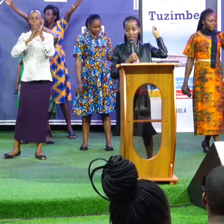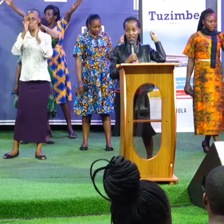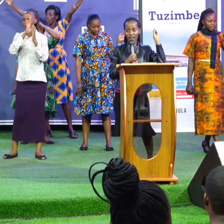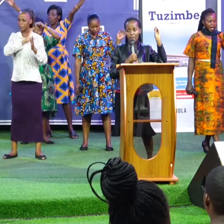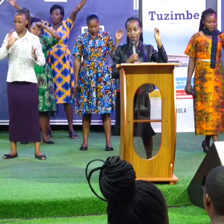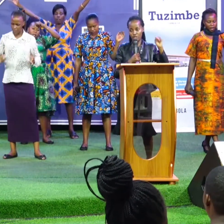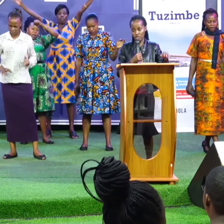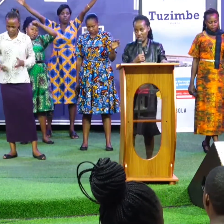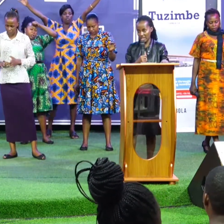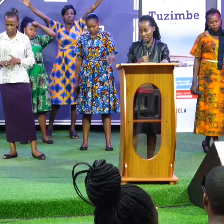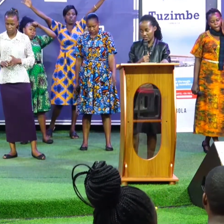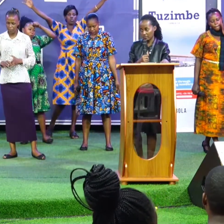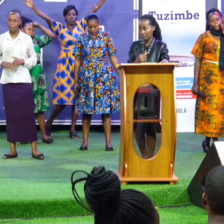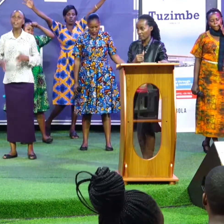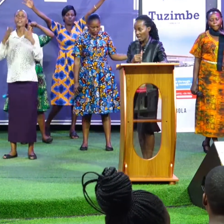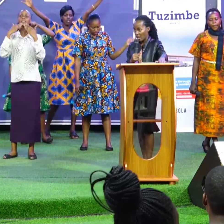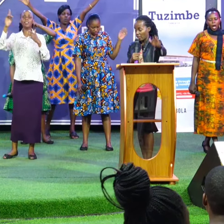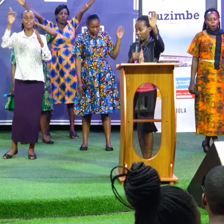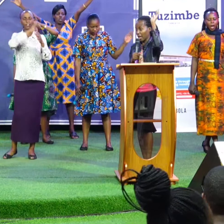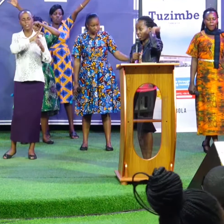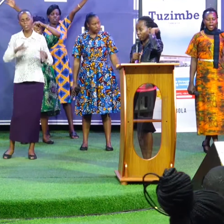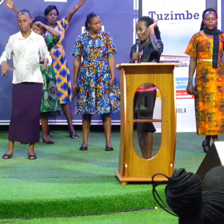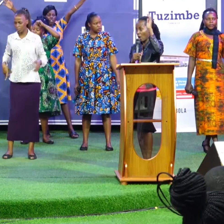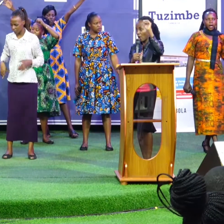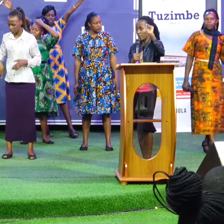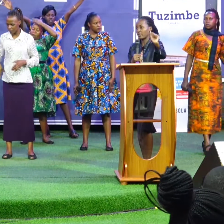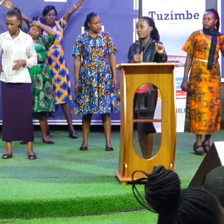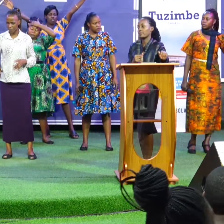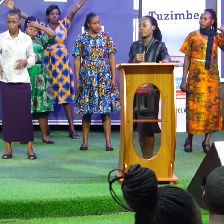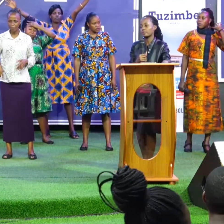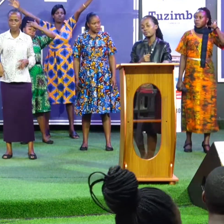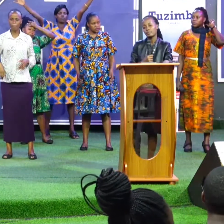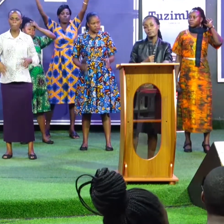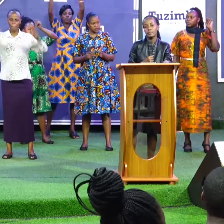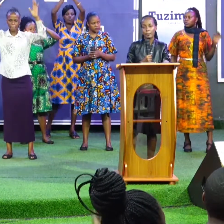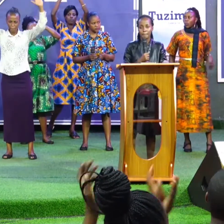multiplied. In the name of Jesus. Thank you, Lord. A